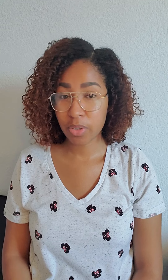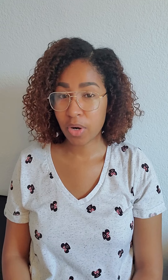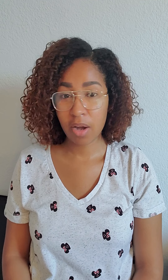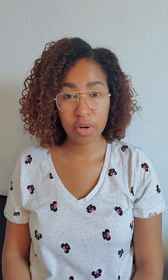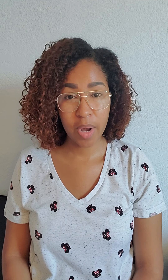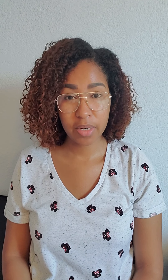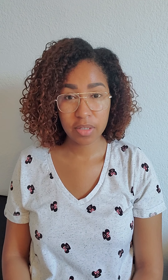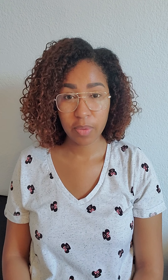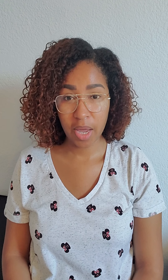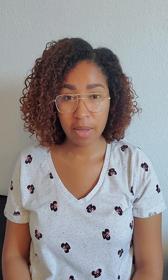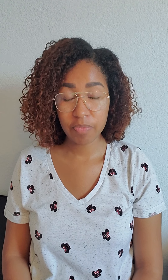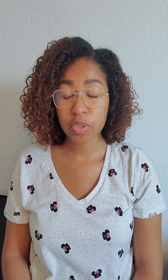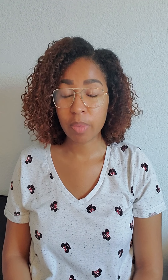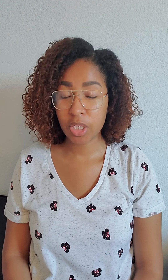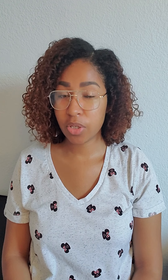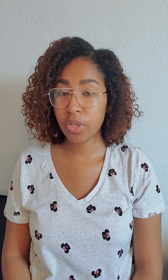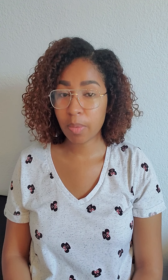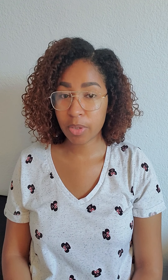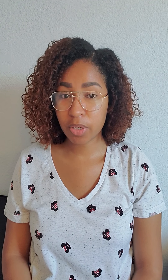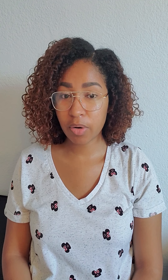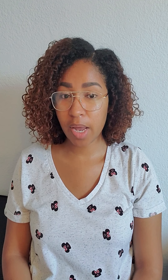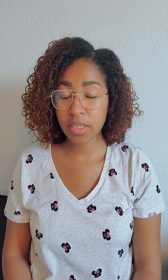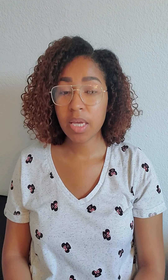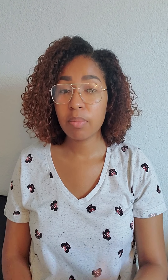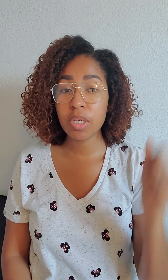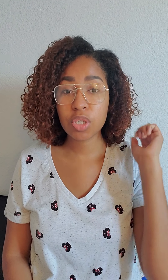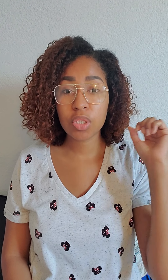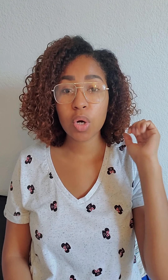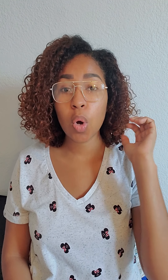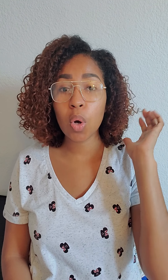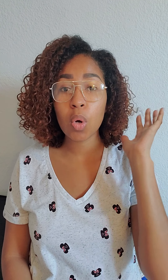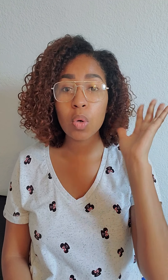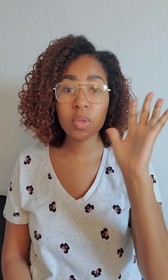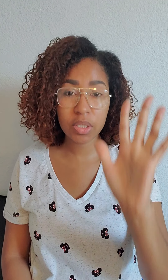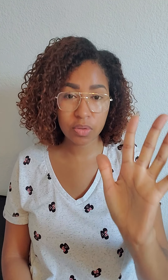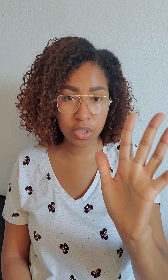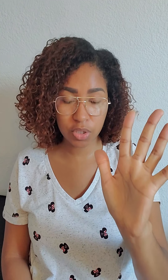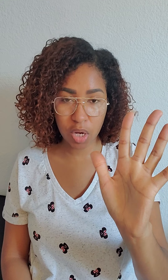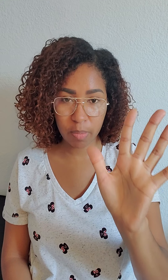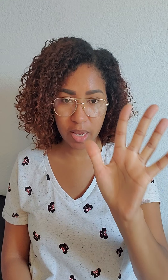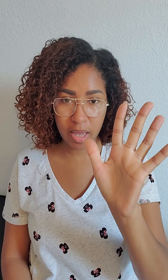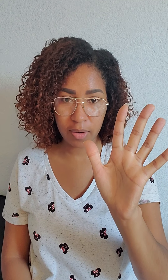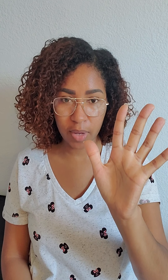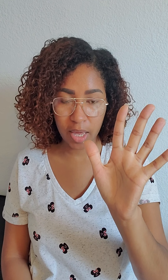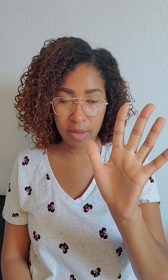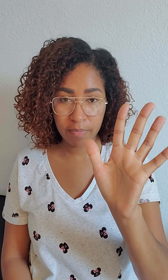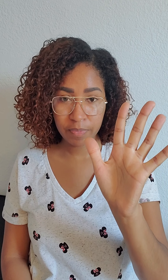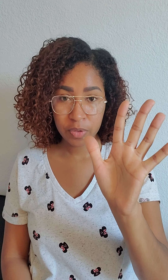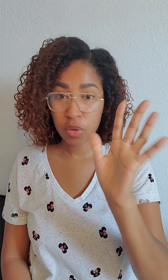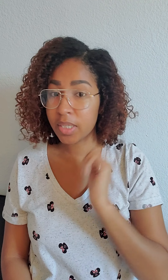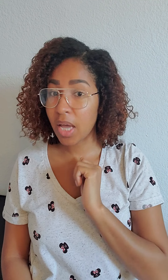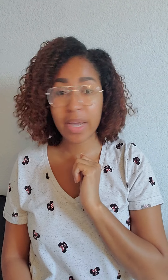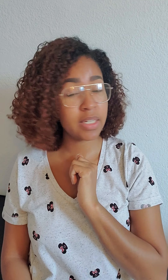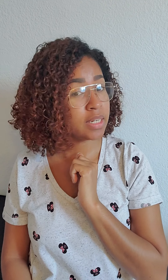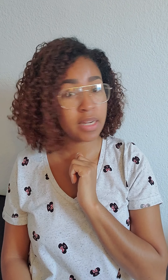not correct, okay? So make sure your numbers are correct. Make sure you're only using your dominant hand, okay? Notice how none of